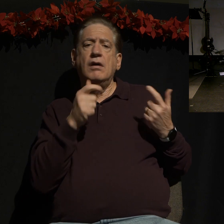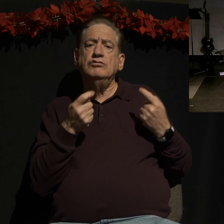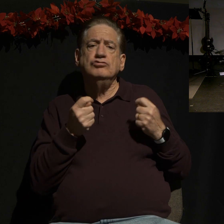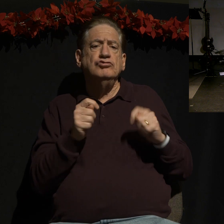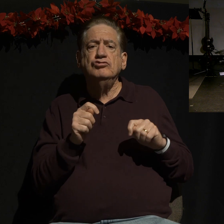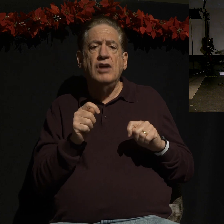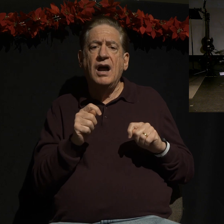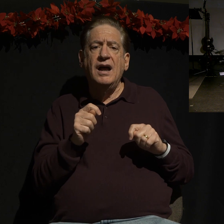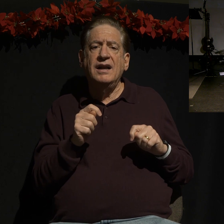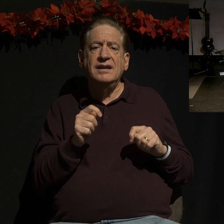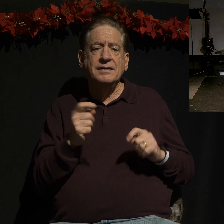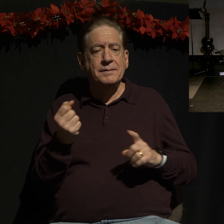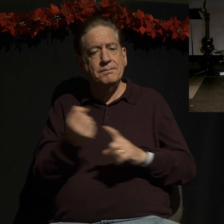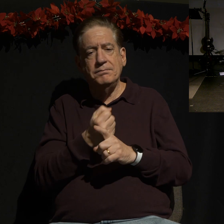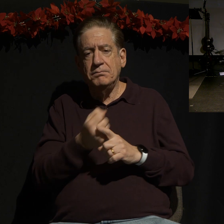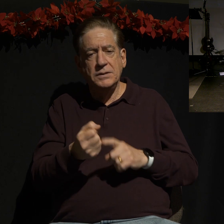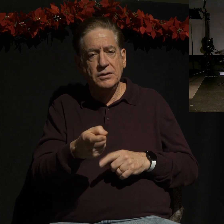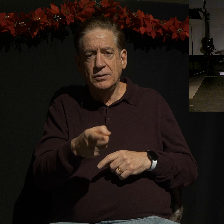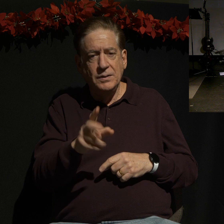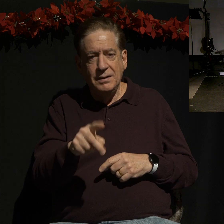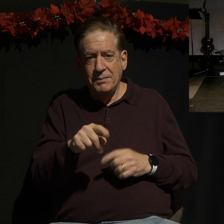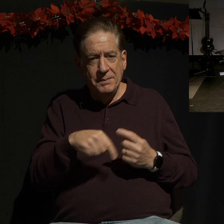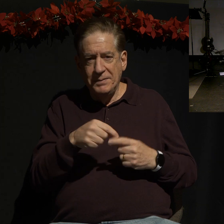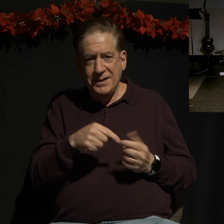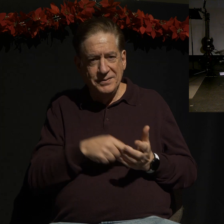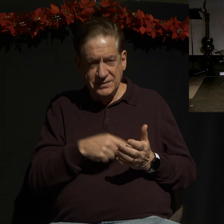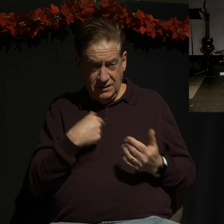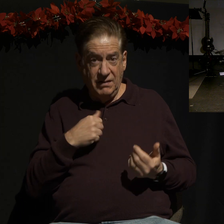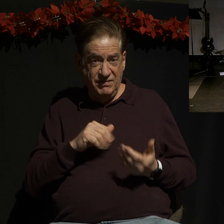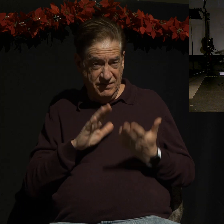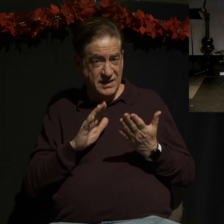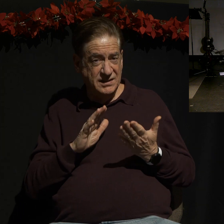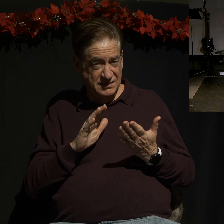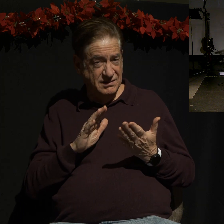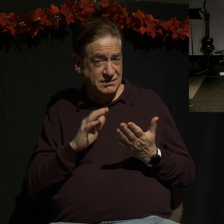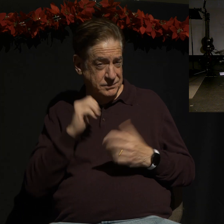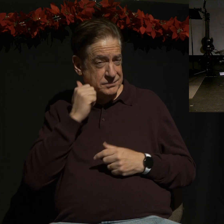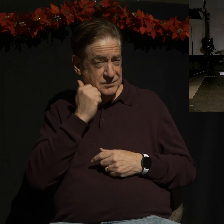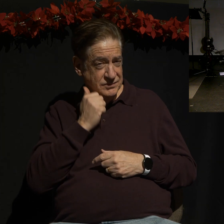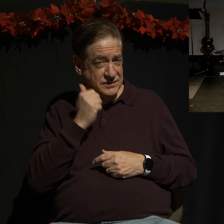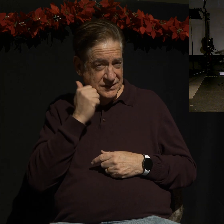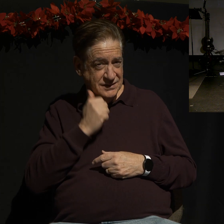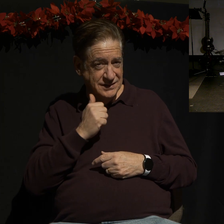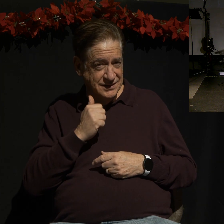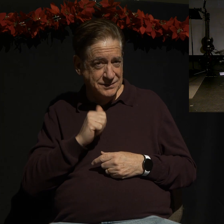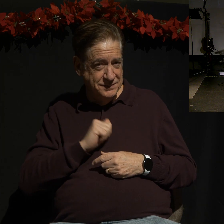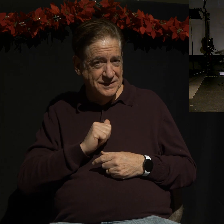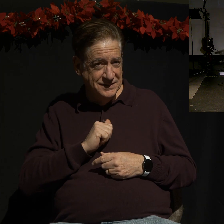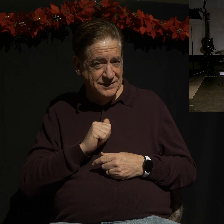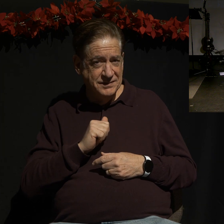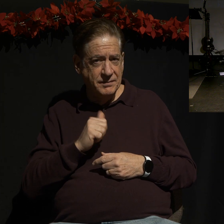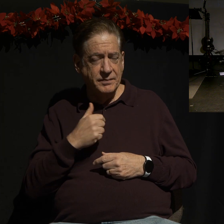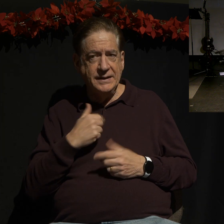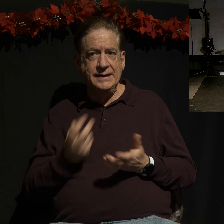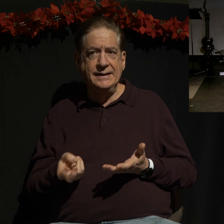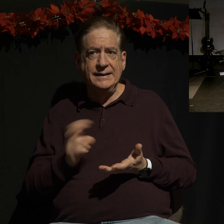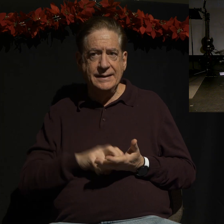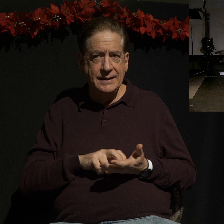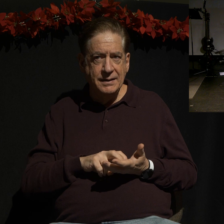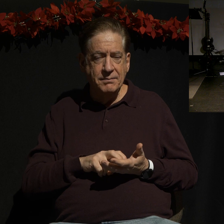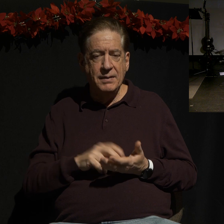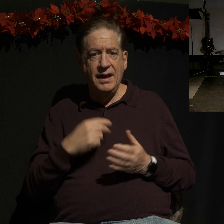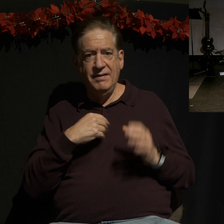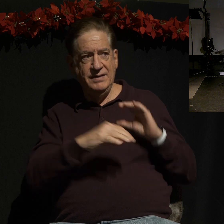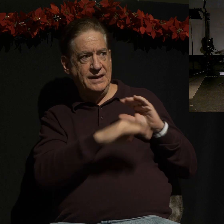to beat you up by this because I face this every single day. I get up, I got